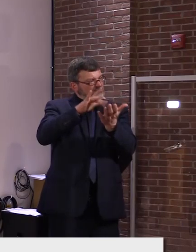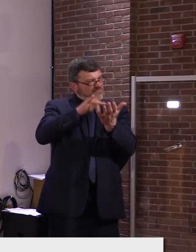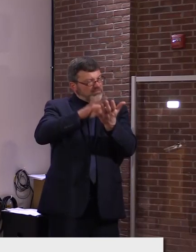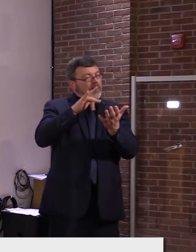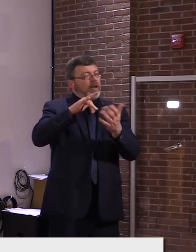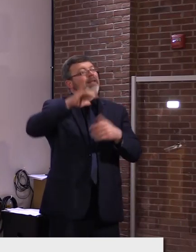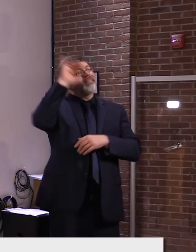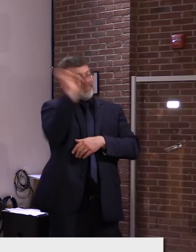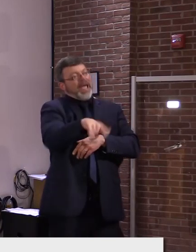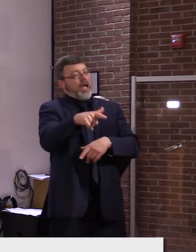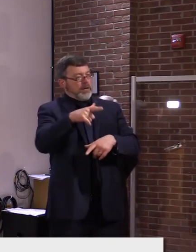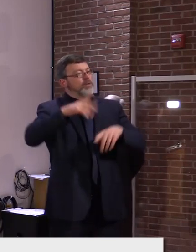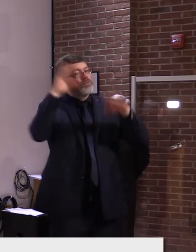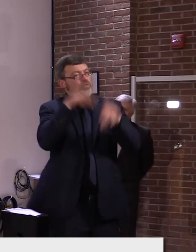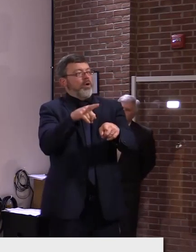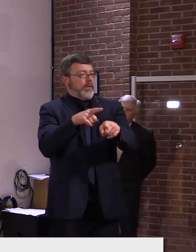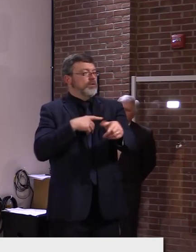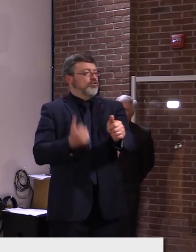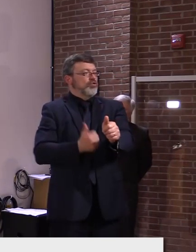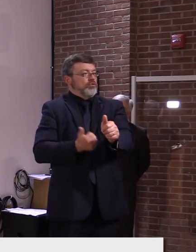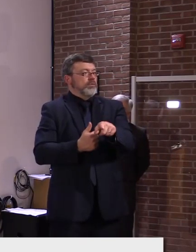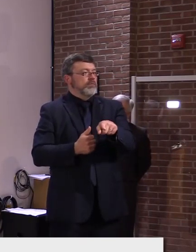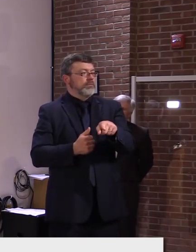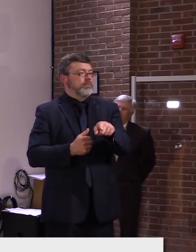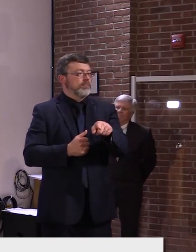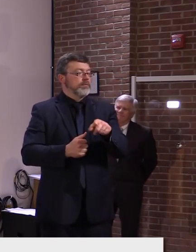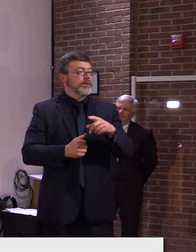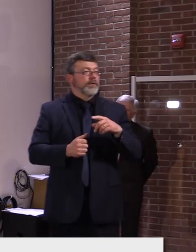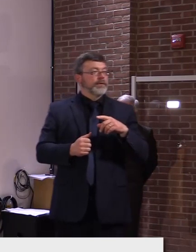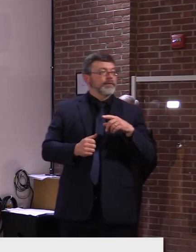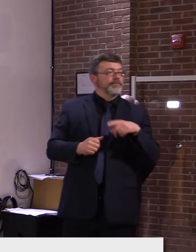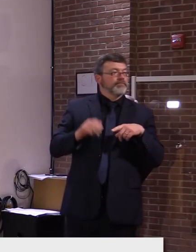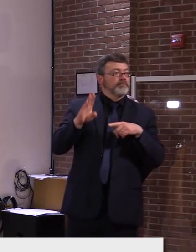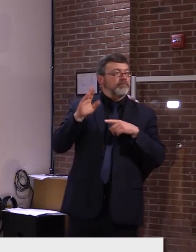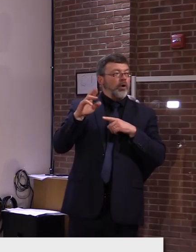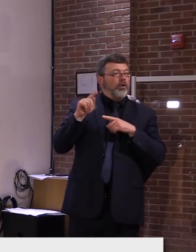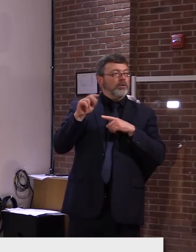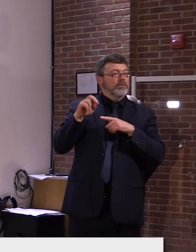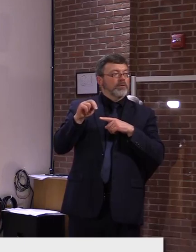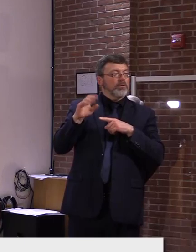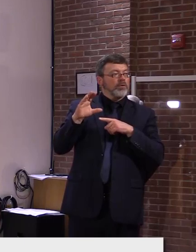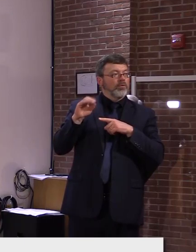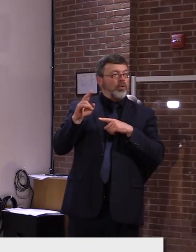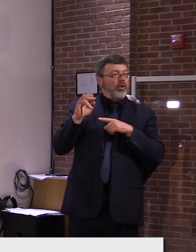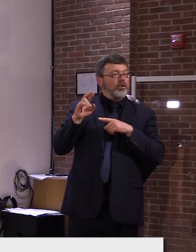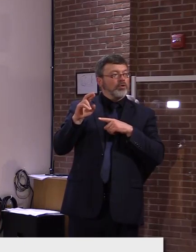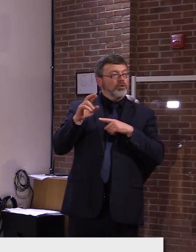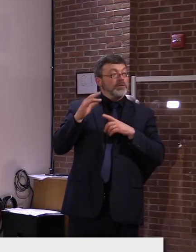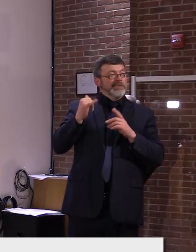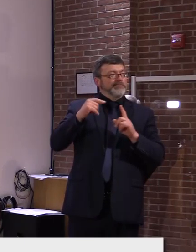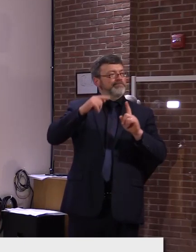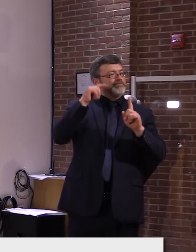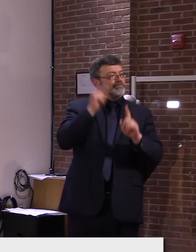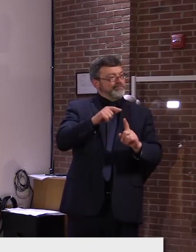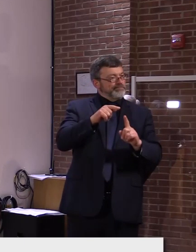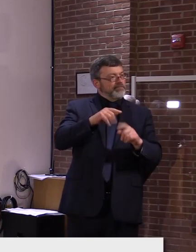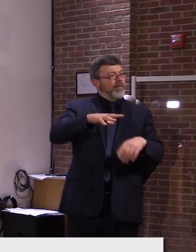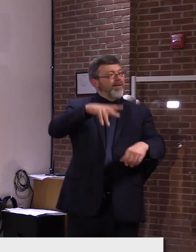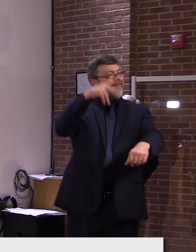vaccination in the rest of the world. And while I understand the moral